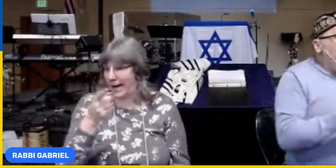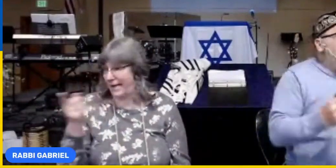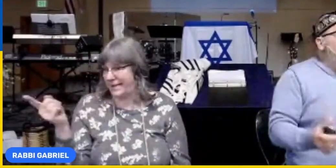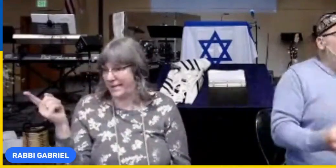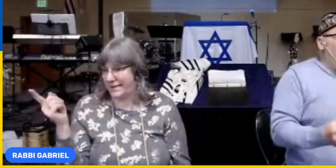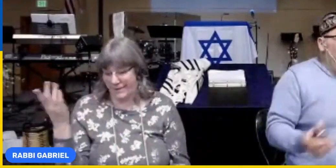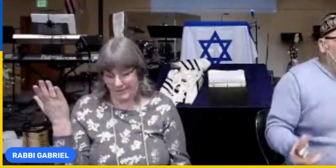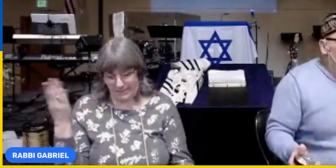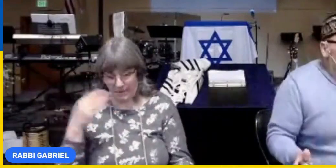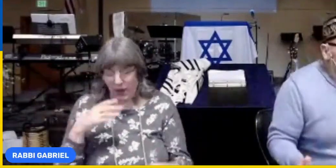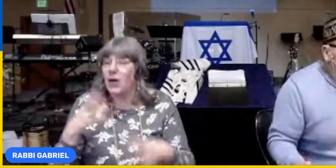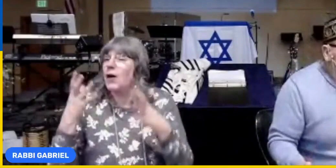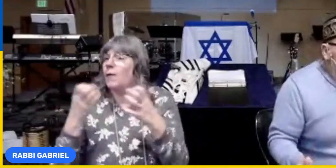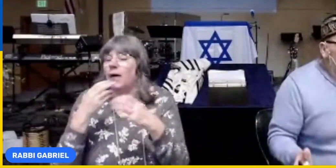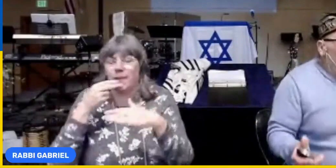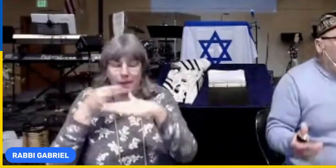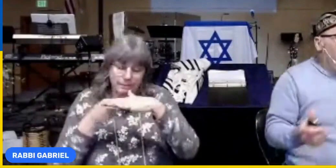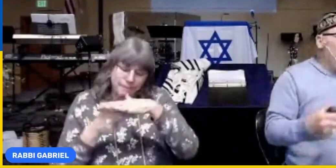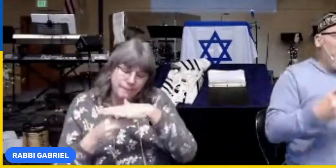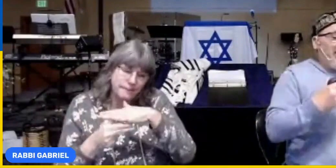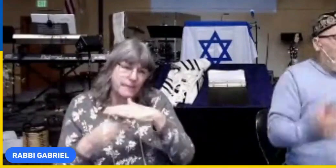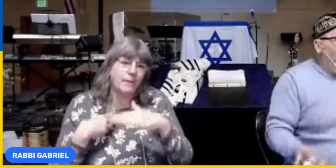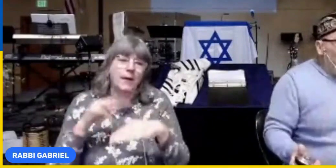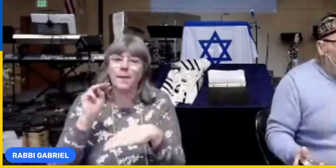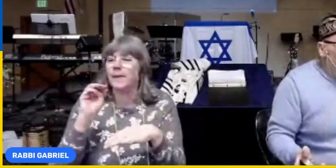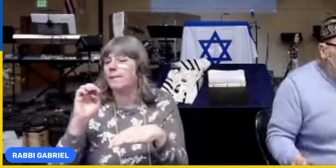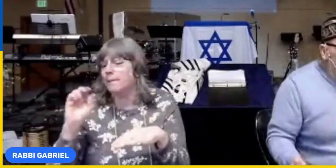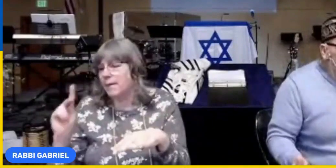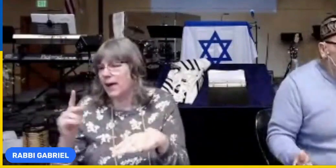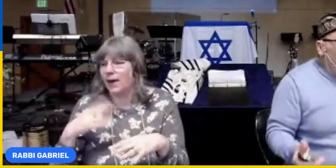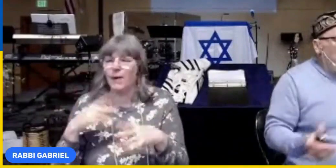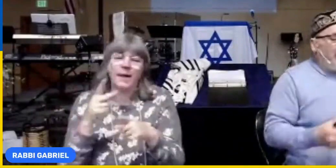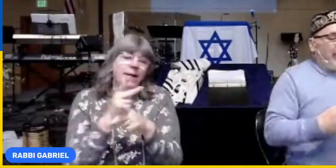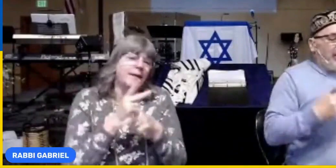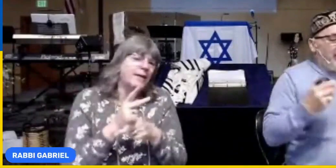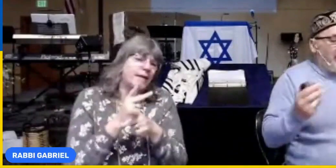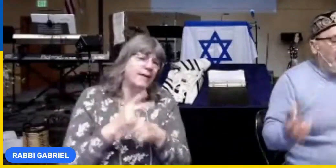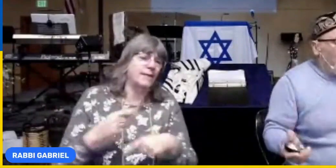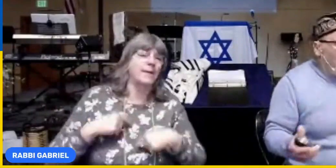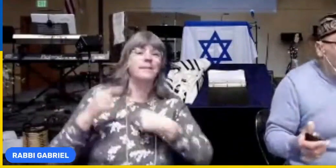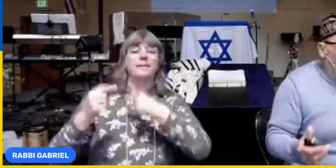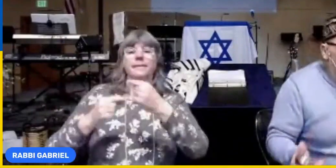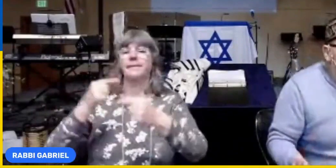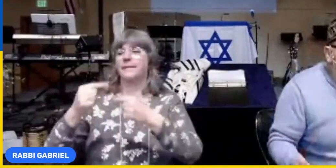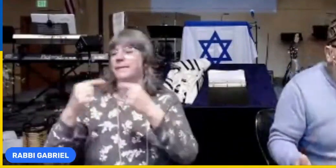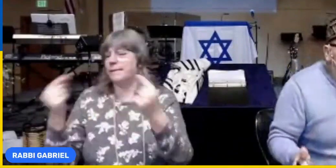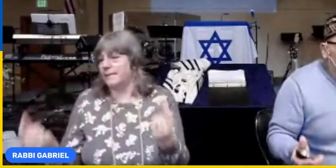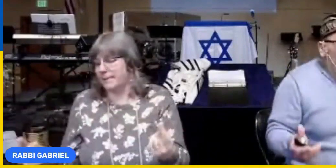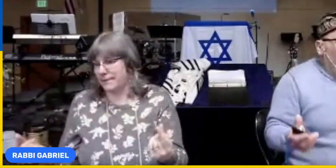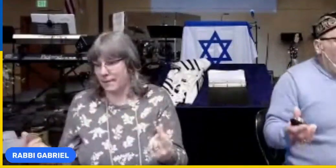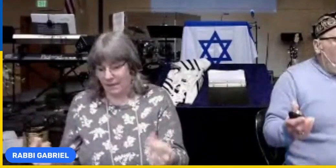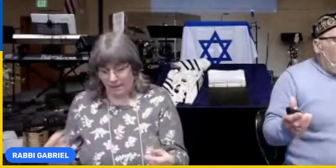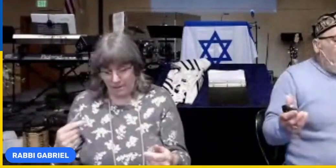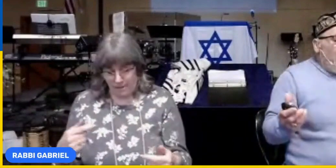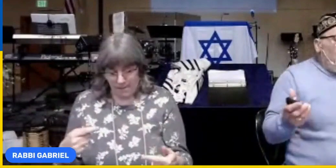We want to be meek and humble. We want to be kind and generous. We want to be forgiving, not taking